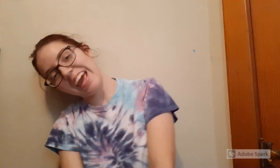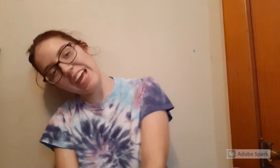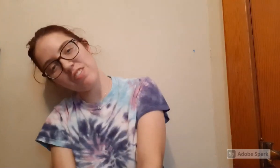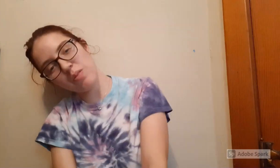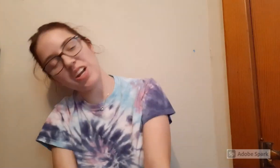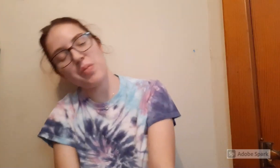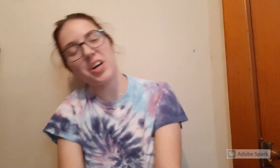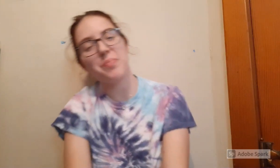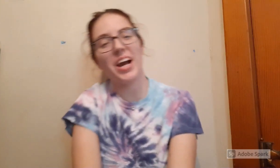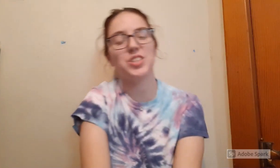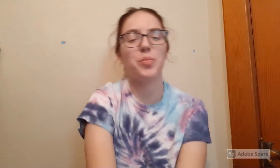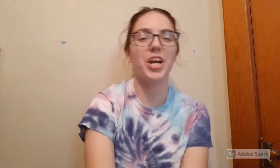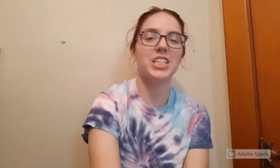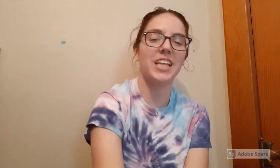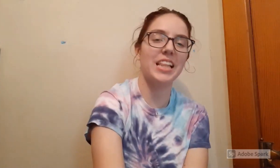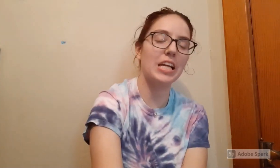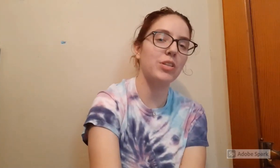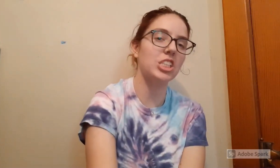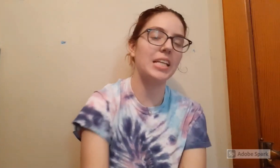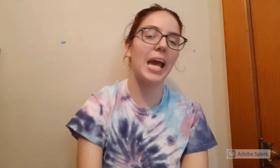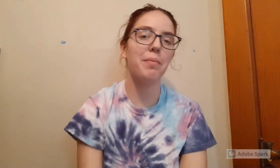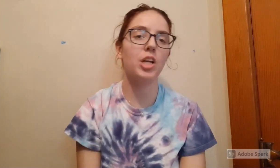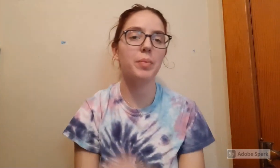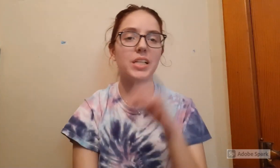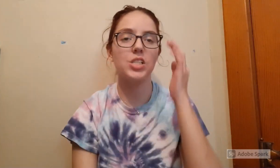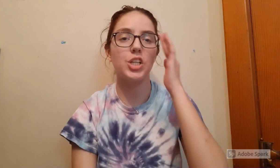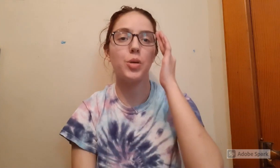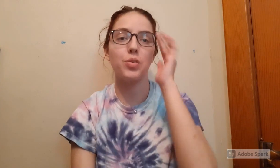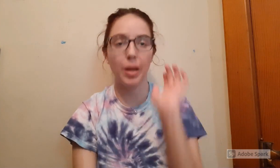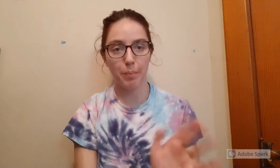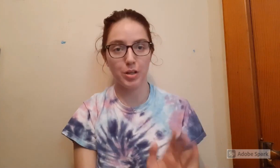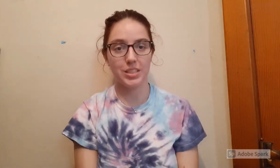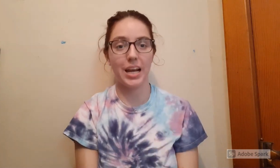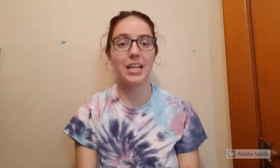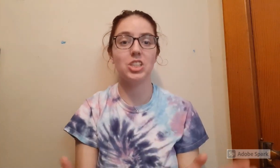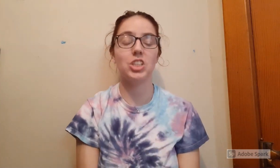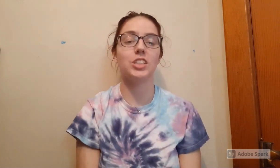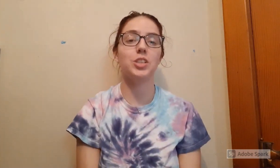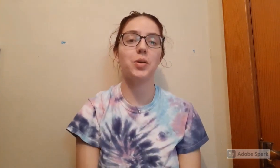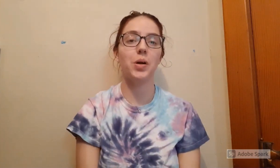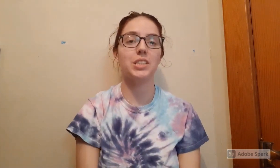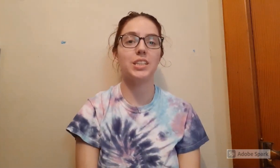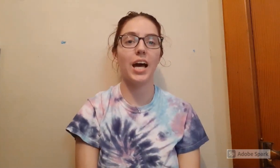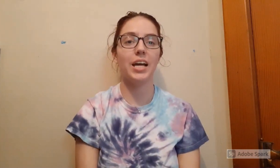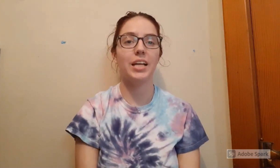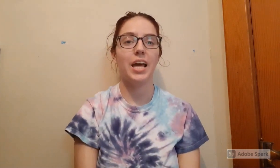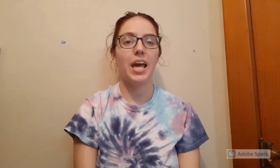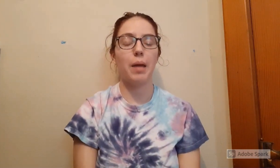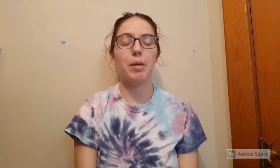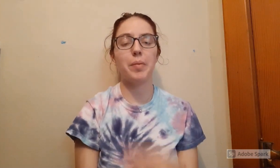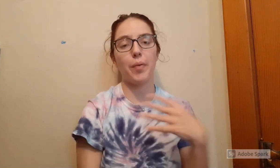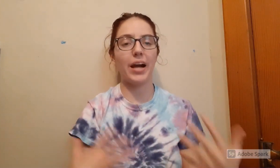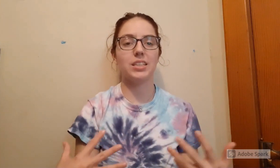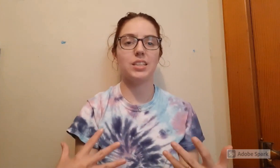Hey everyone, and welcome back to American Sign Language. Today I'm going to be teaching you numbers, and I suggest you go outside and maybe practice a